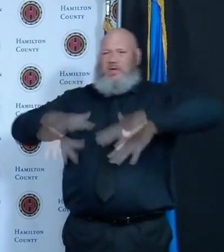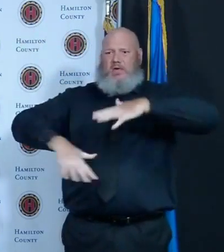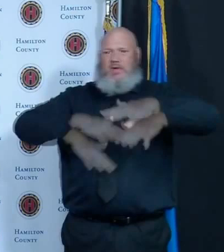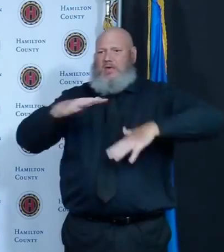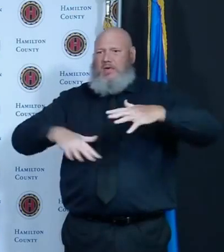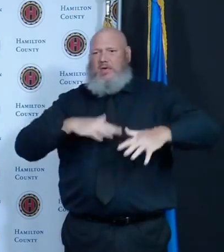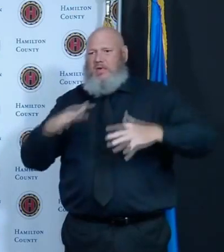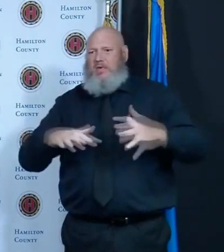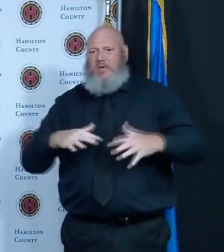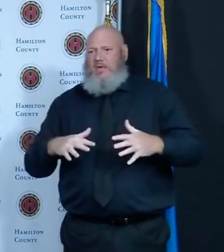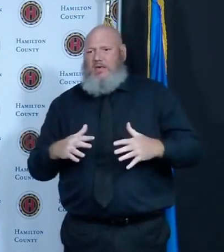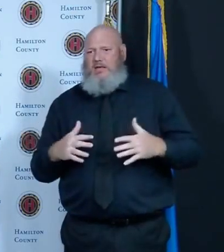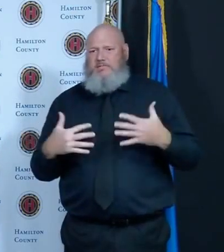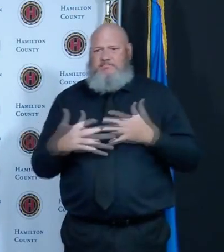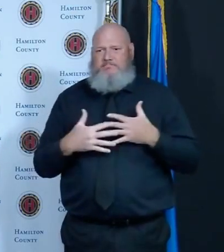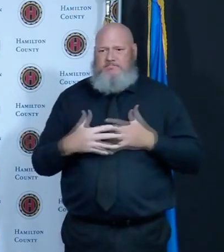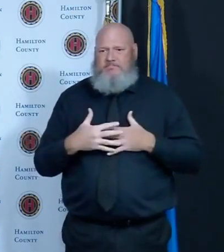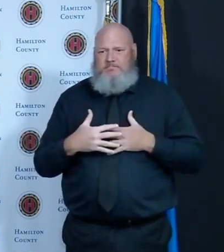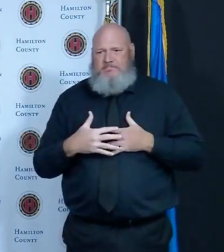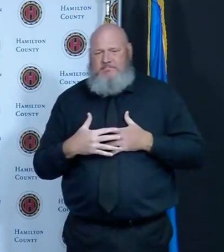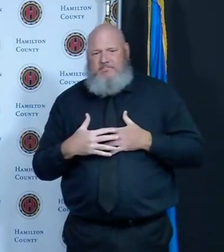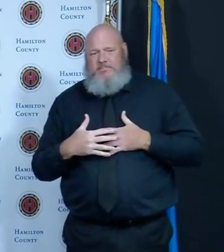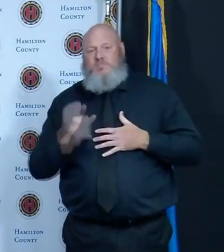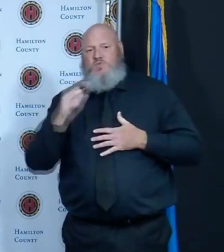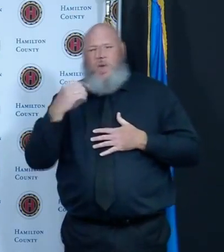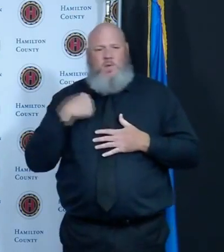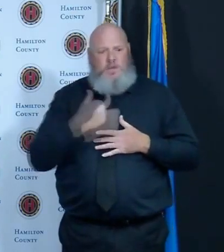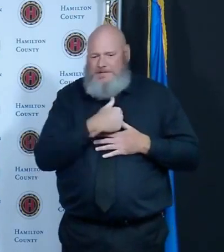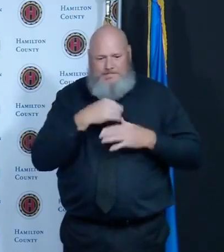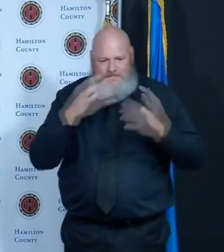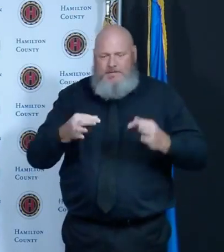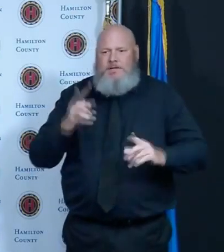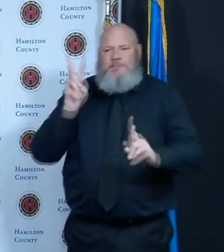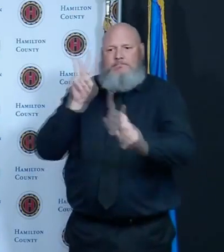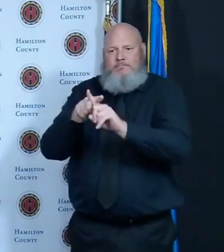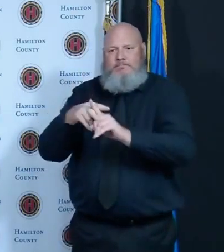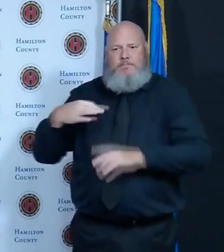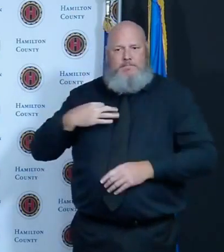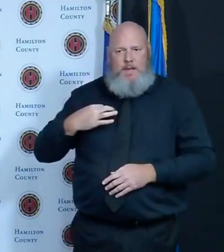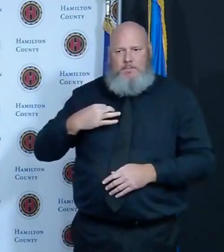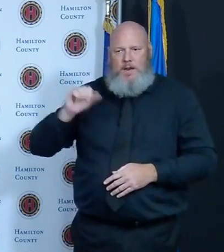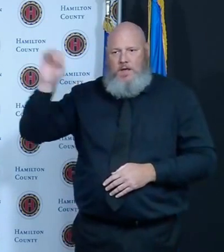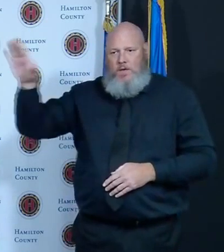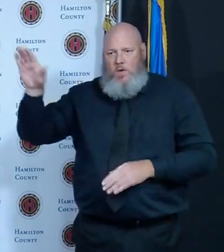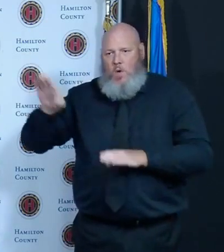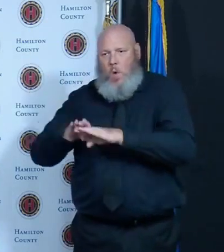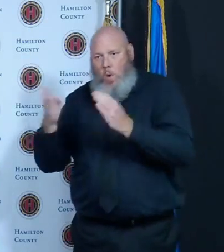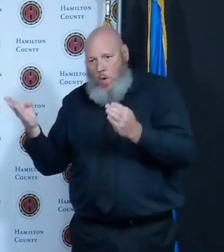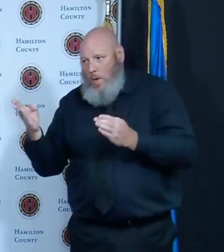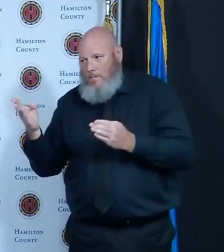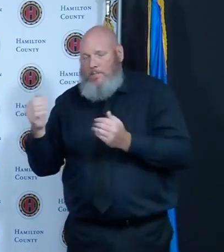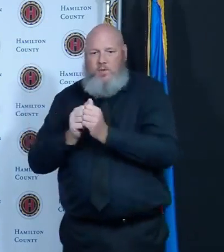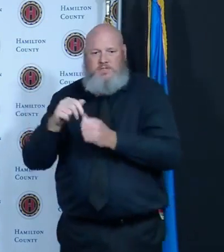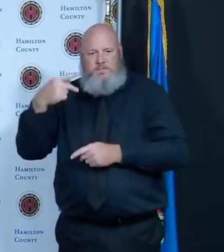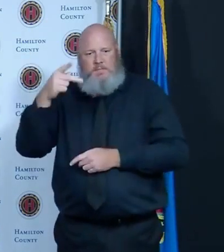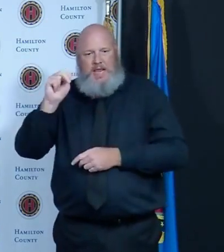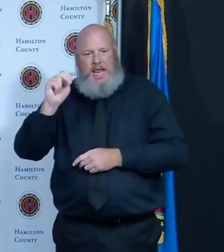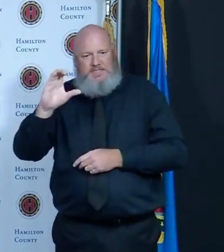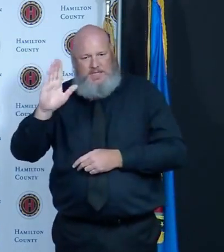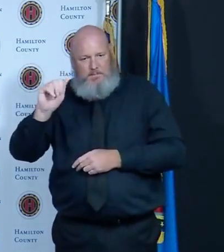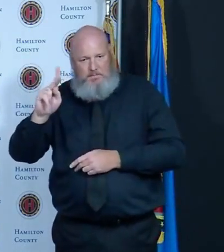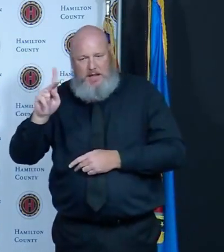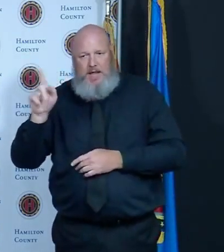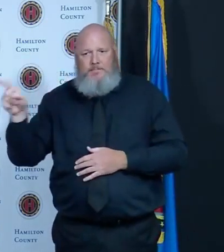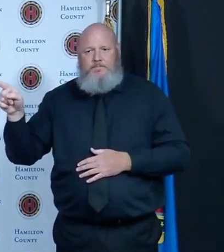application went live with PNC Bank, spent 6 frustrating hours filling out the application 6 times. And finally on attempt number 6,